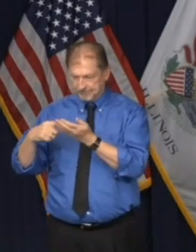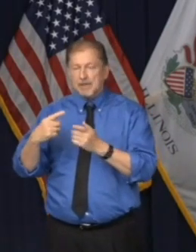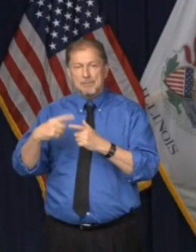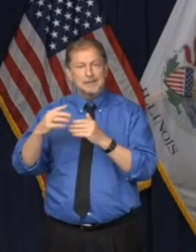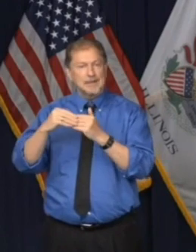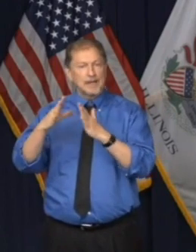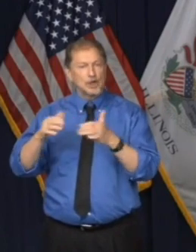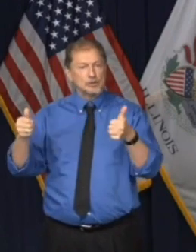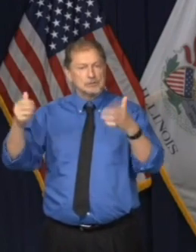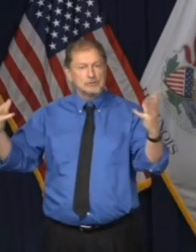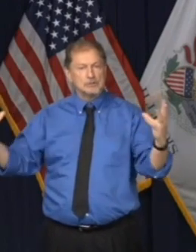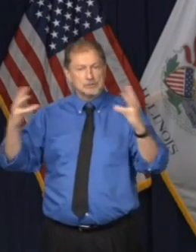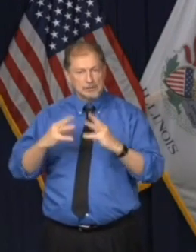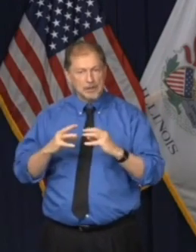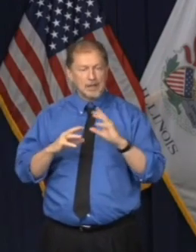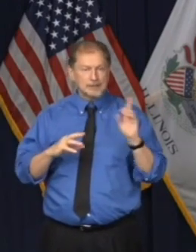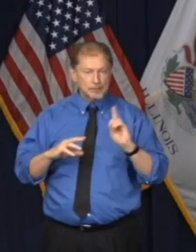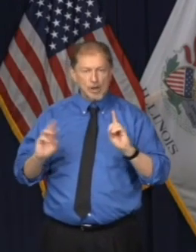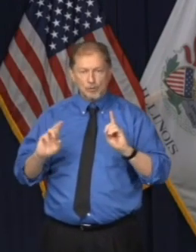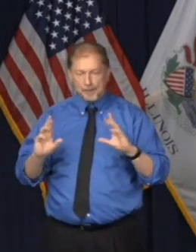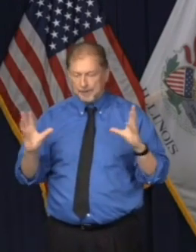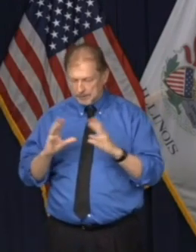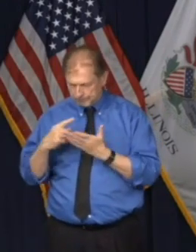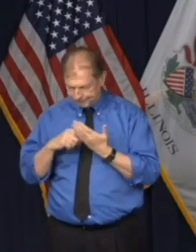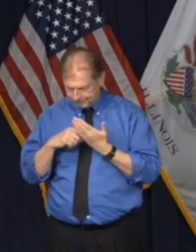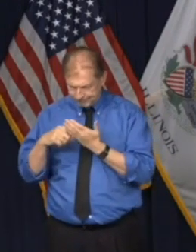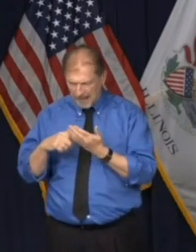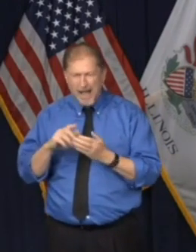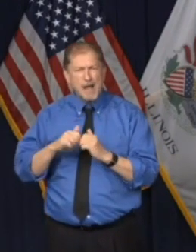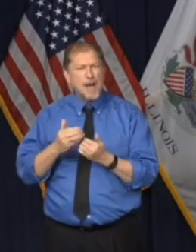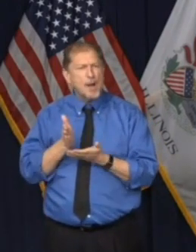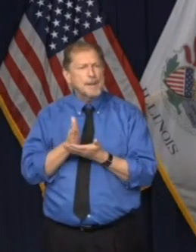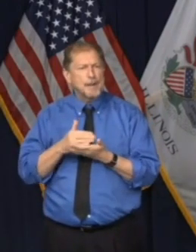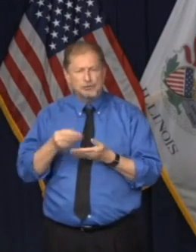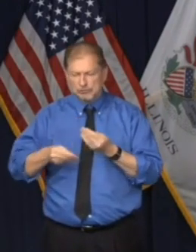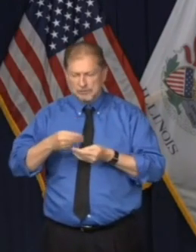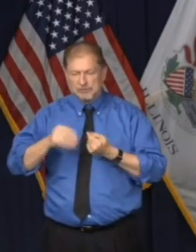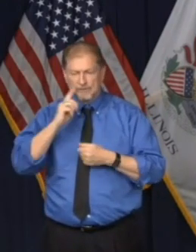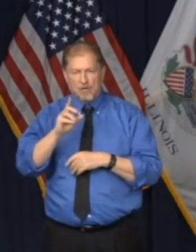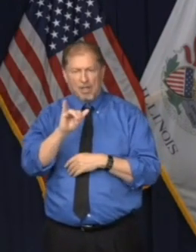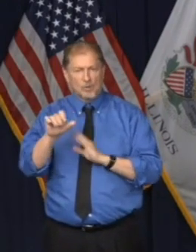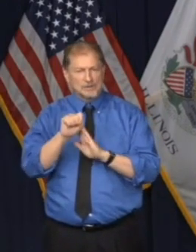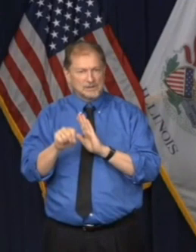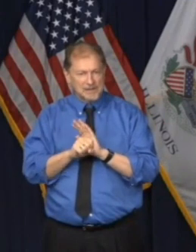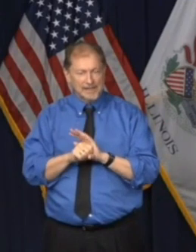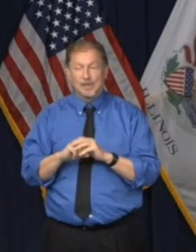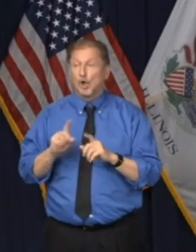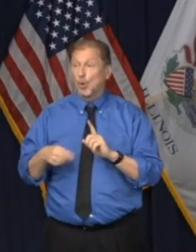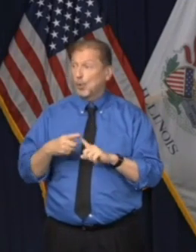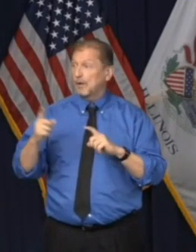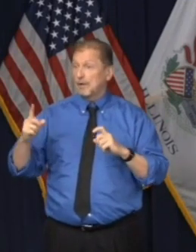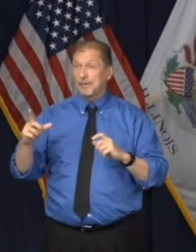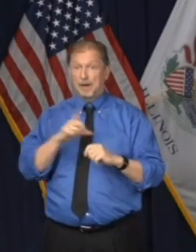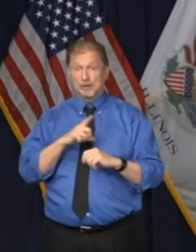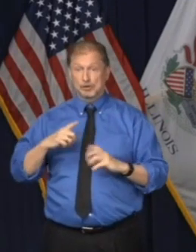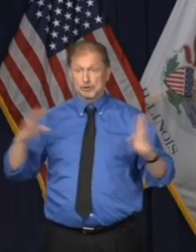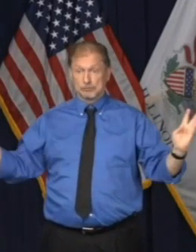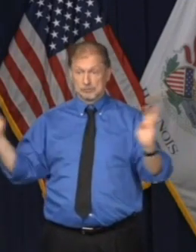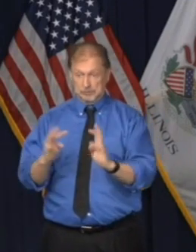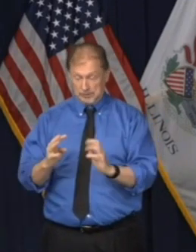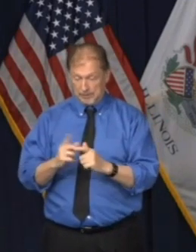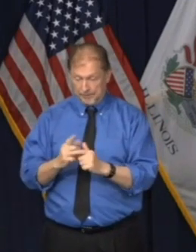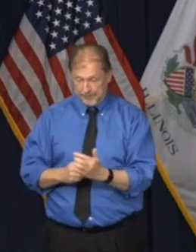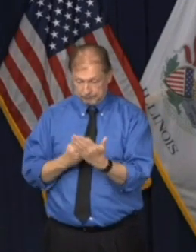we'll be coming out with, whenever it is that we can organize for the state legislature to meet, we'll be coming out with